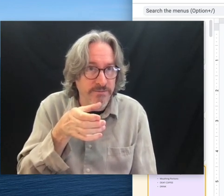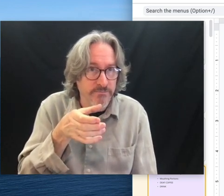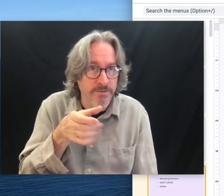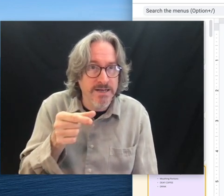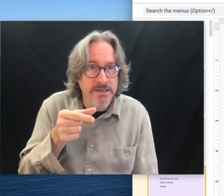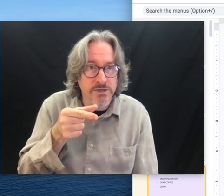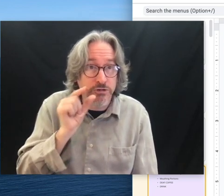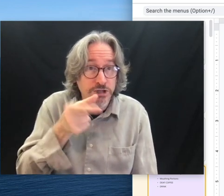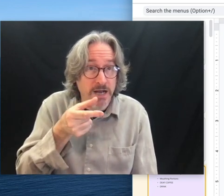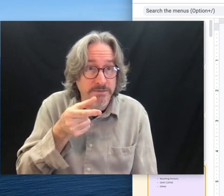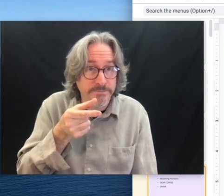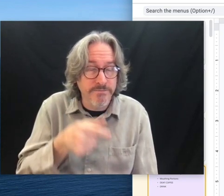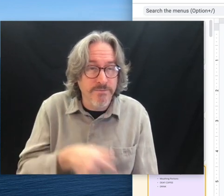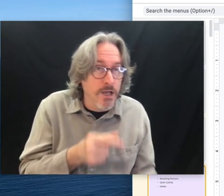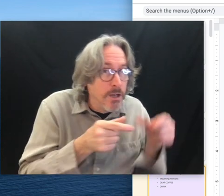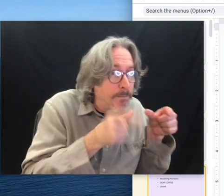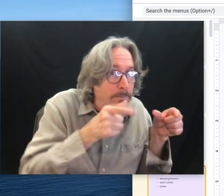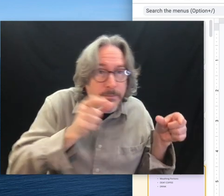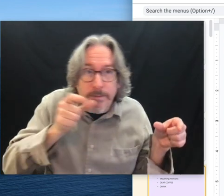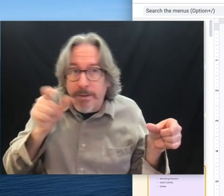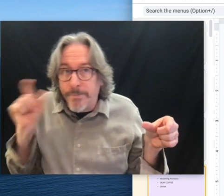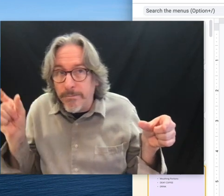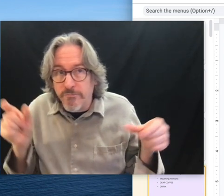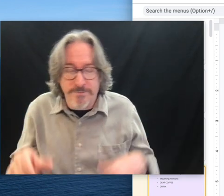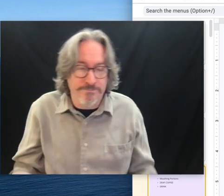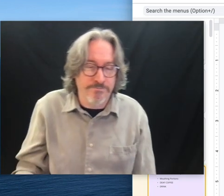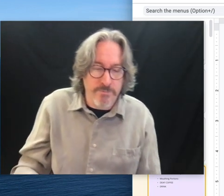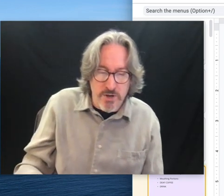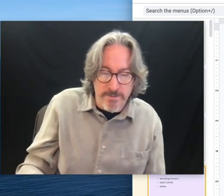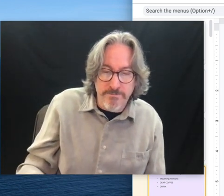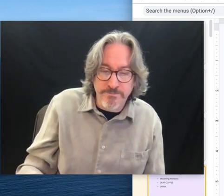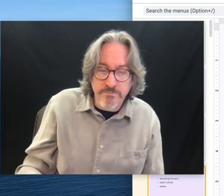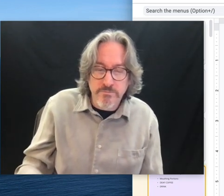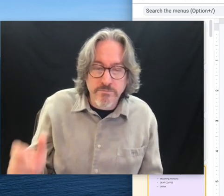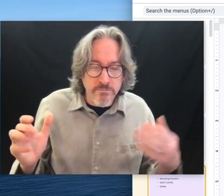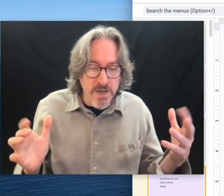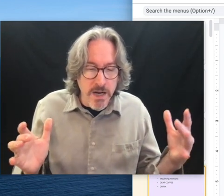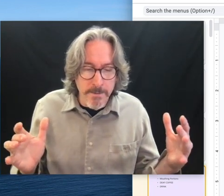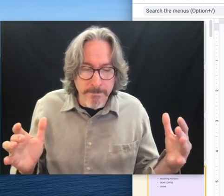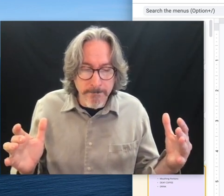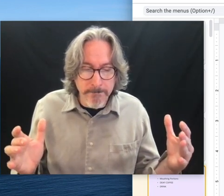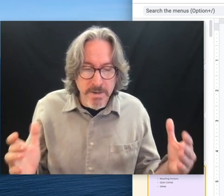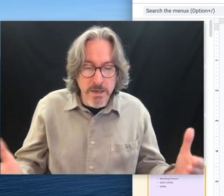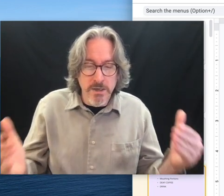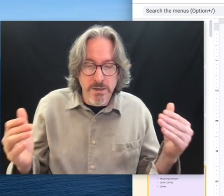coffee. Right? So shot. Right? Okay.